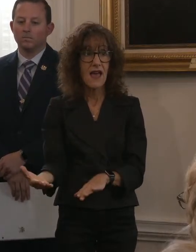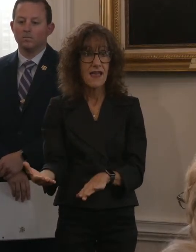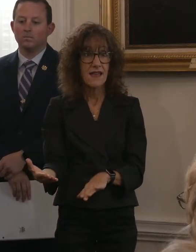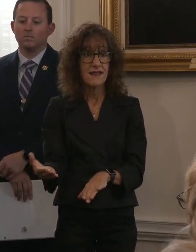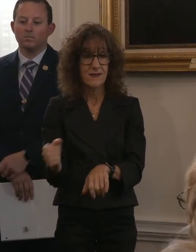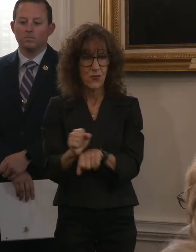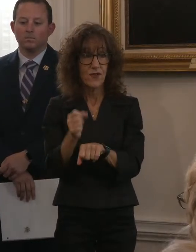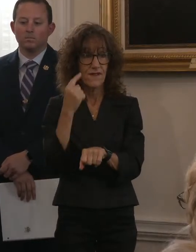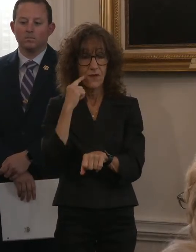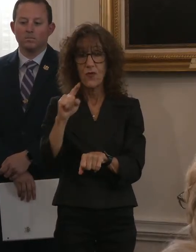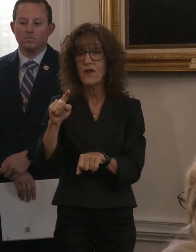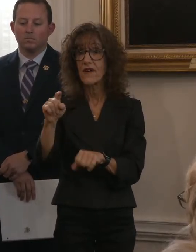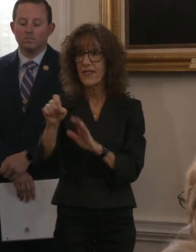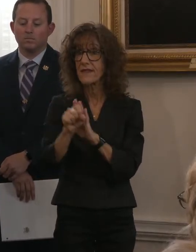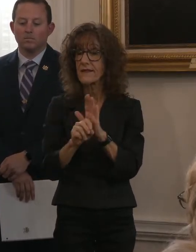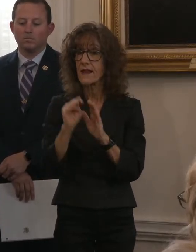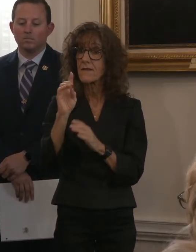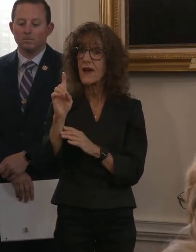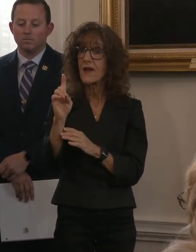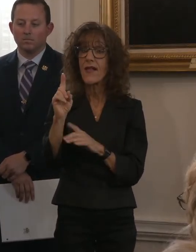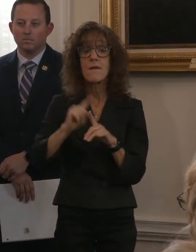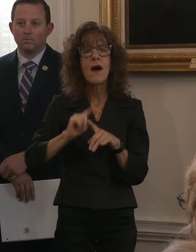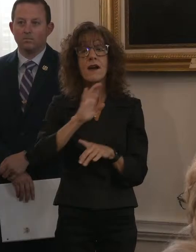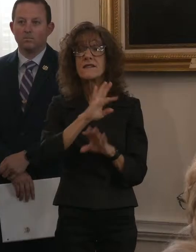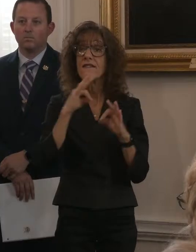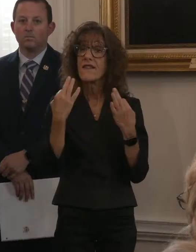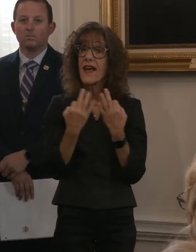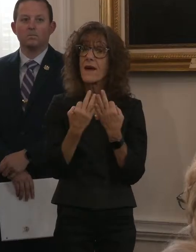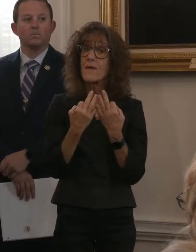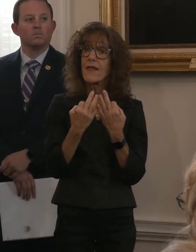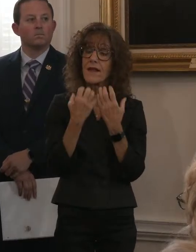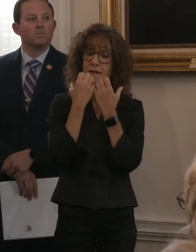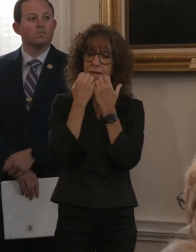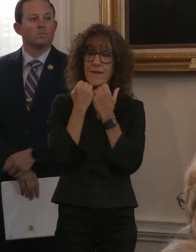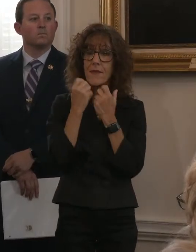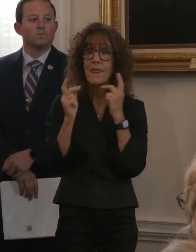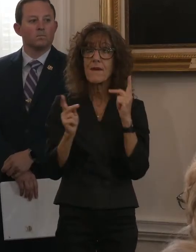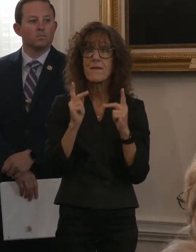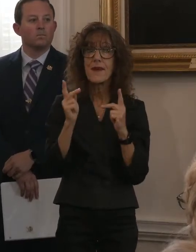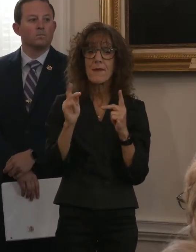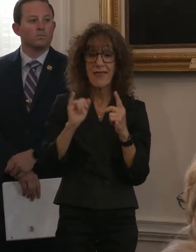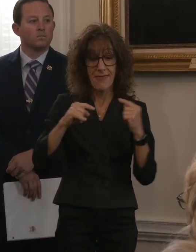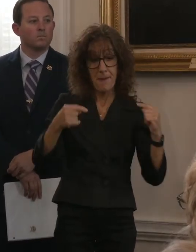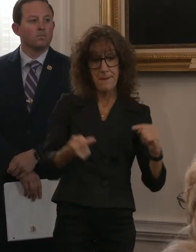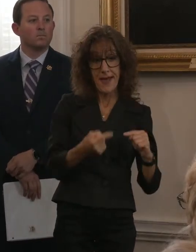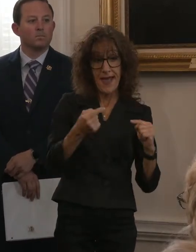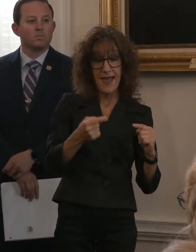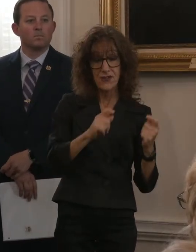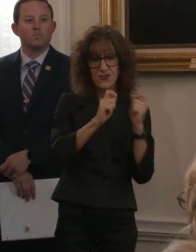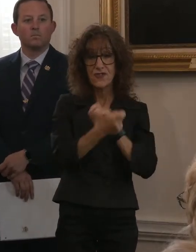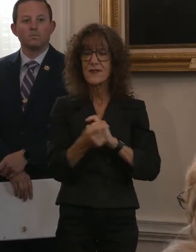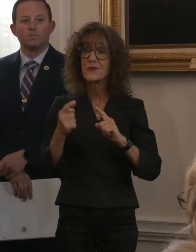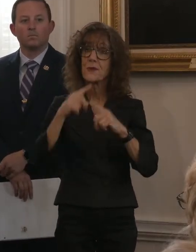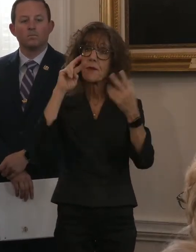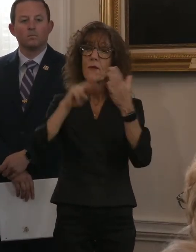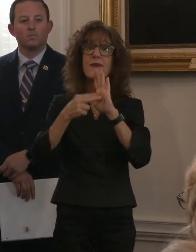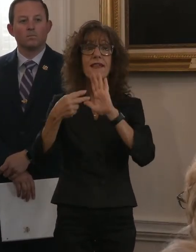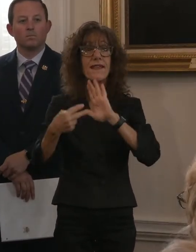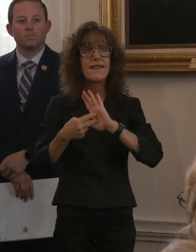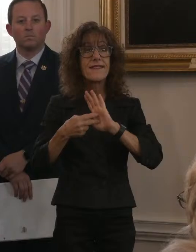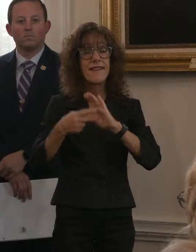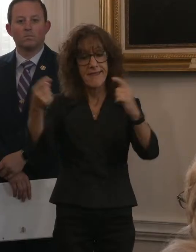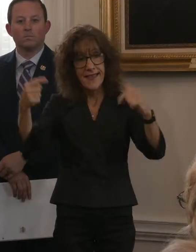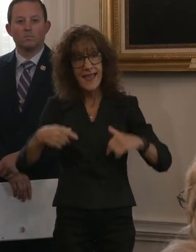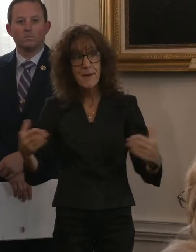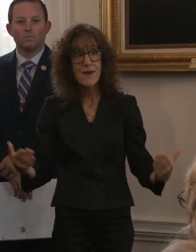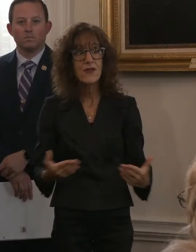state of Maryland. But his family and his loved ones turned that pain into purpose. They came to